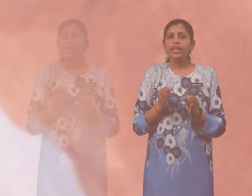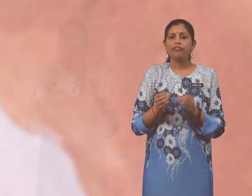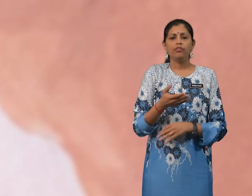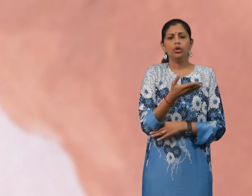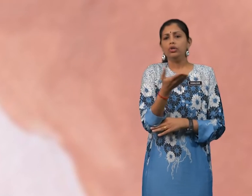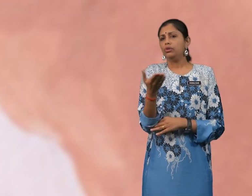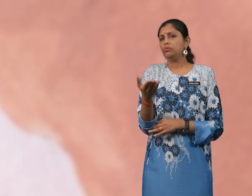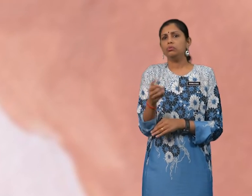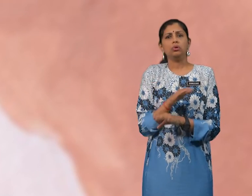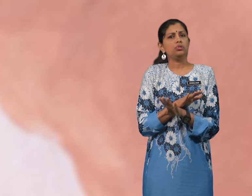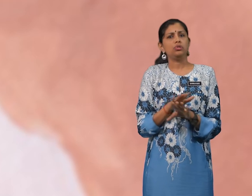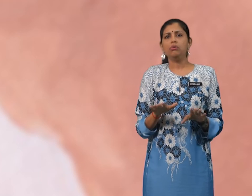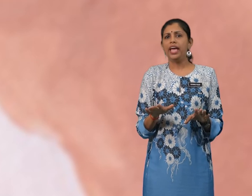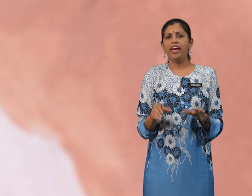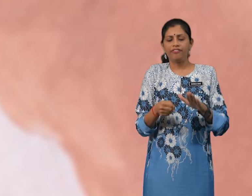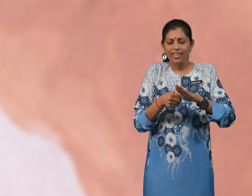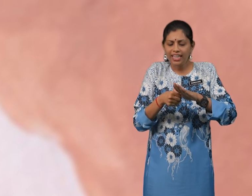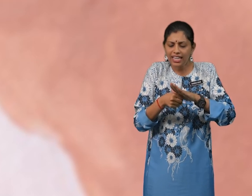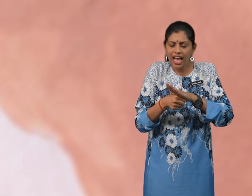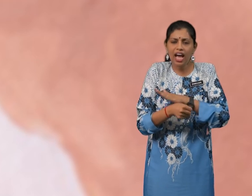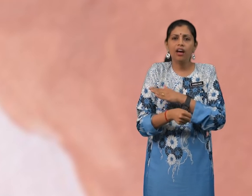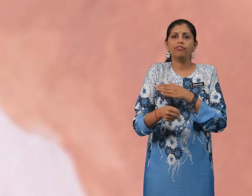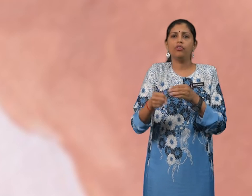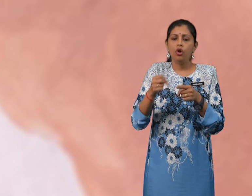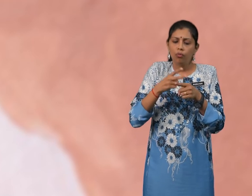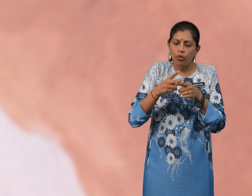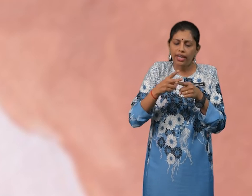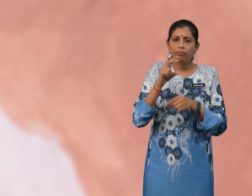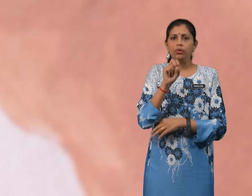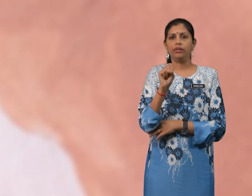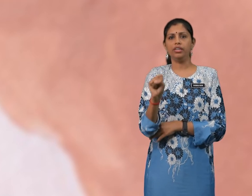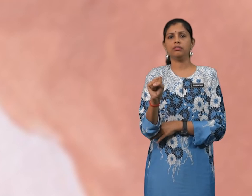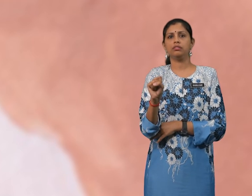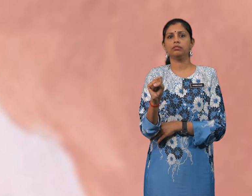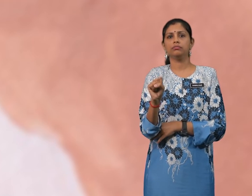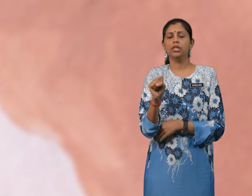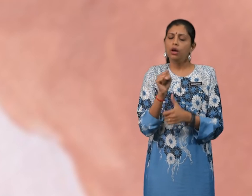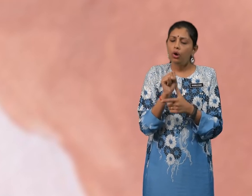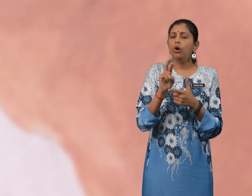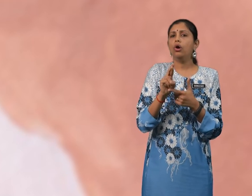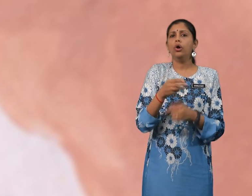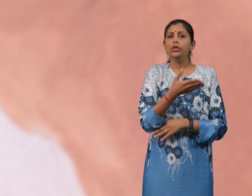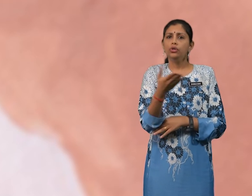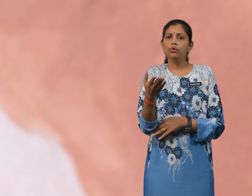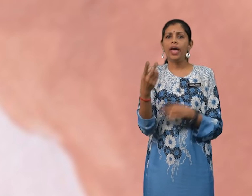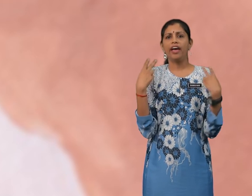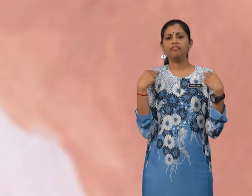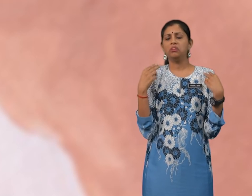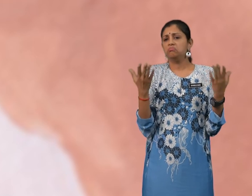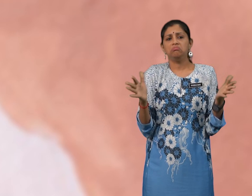If you don't have enough vocabularies or you have